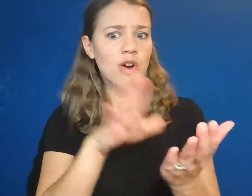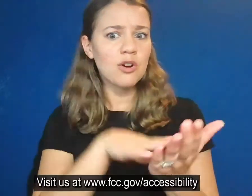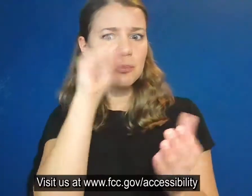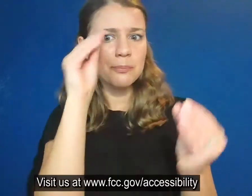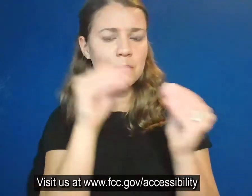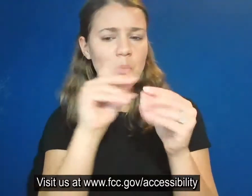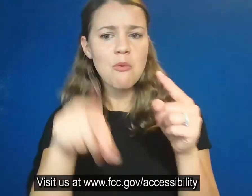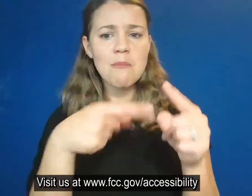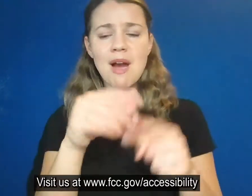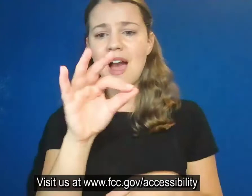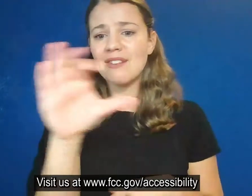Visit us at